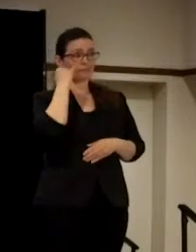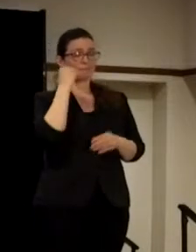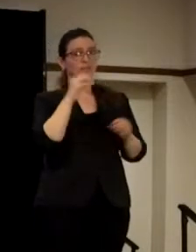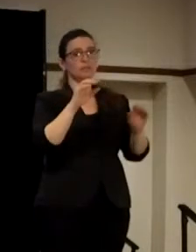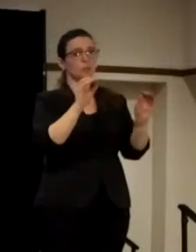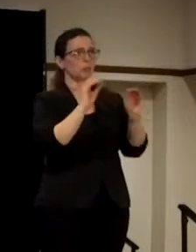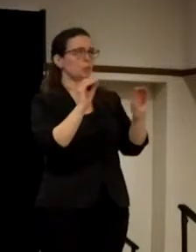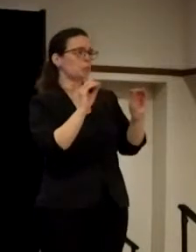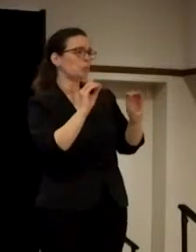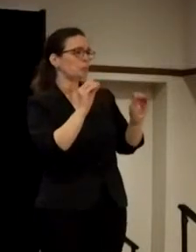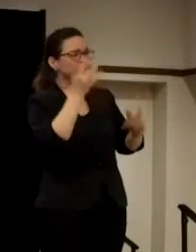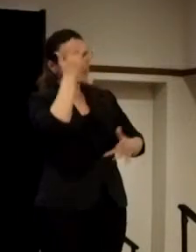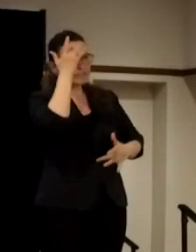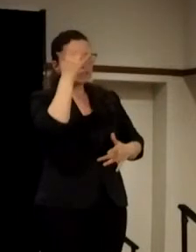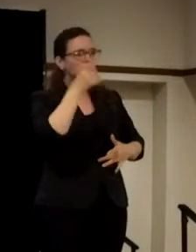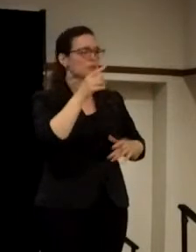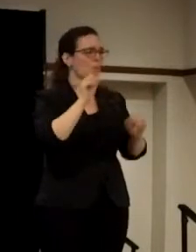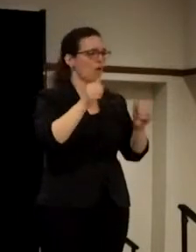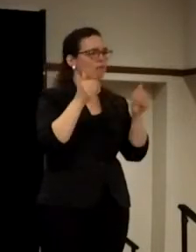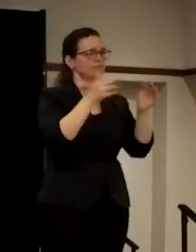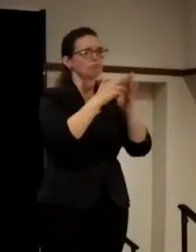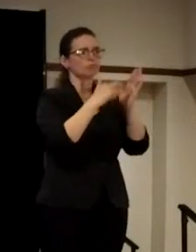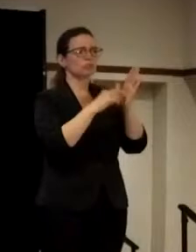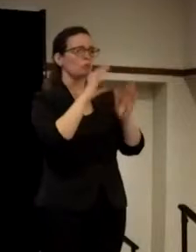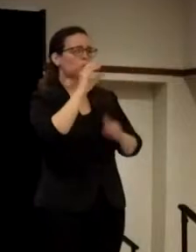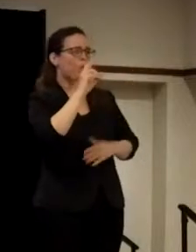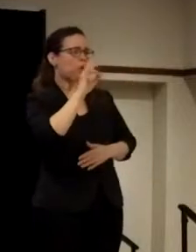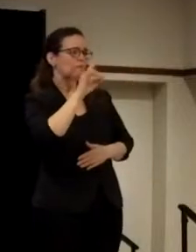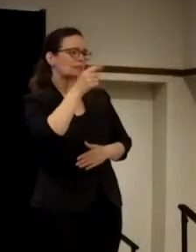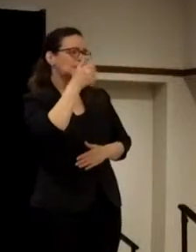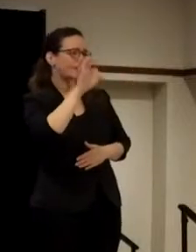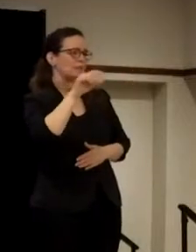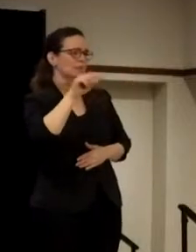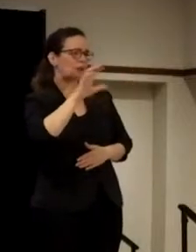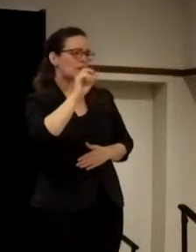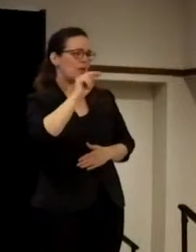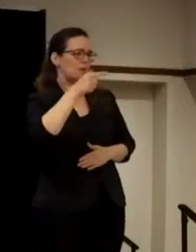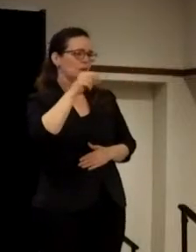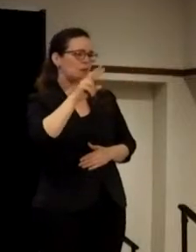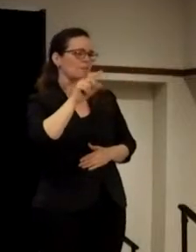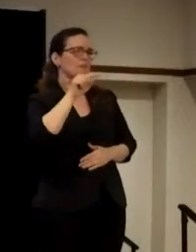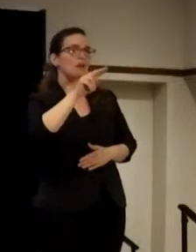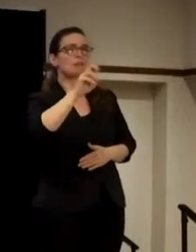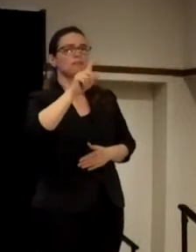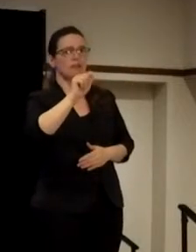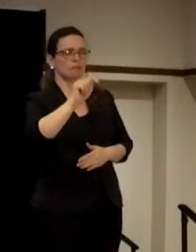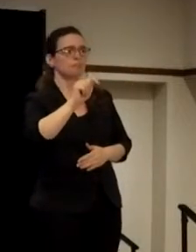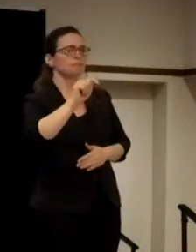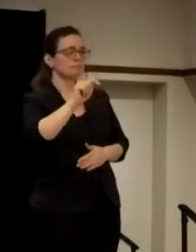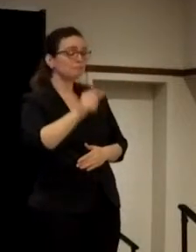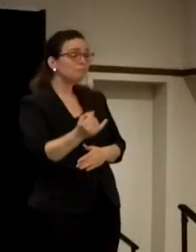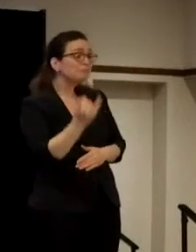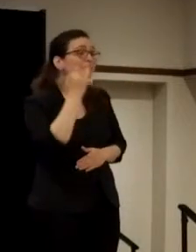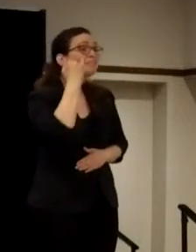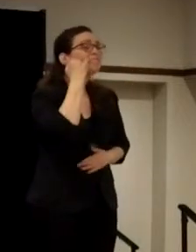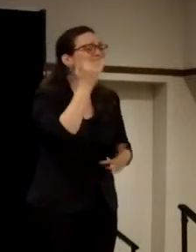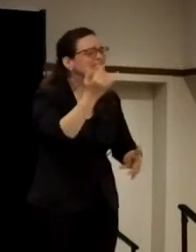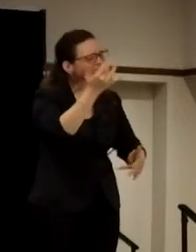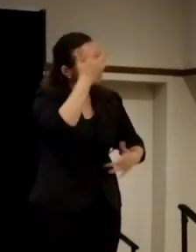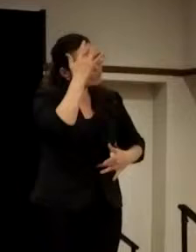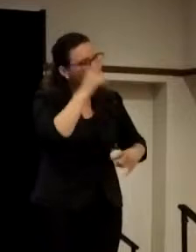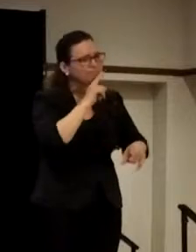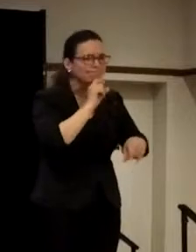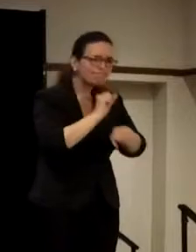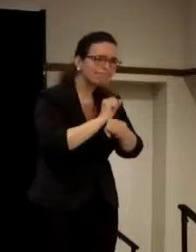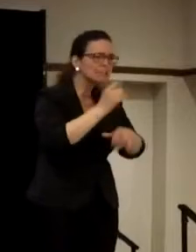to 1 for symptomatic testing. And then we have our asymptomatic program with community sites throughout the